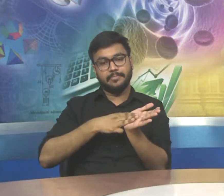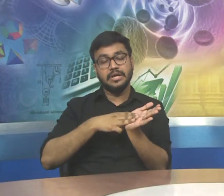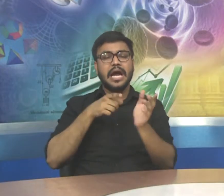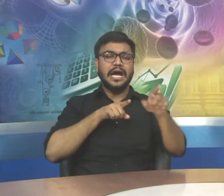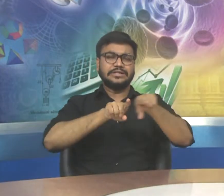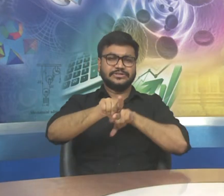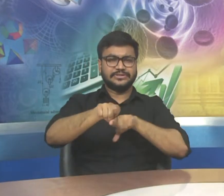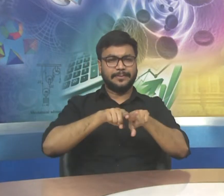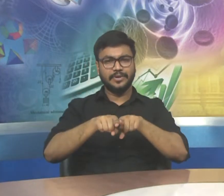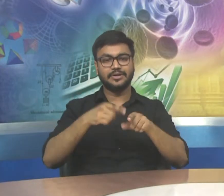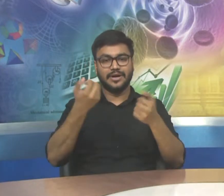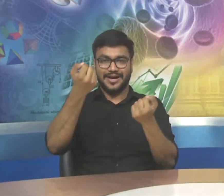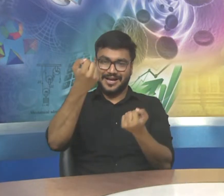is.